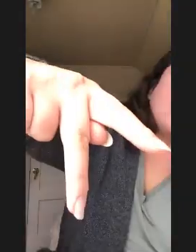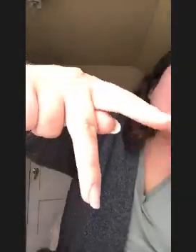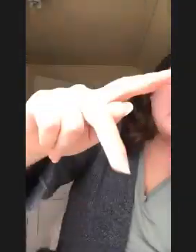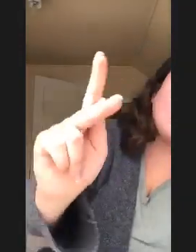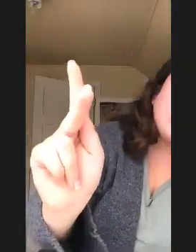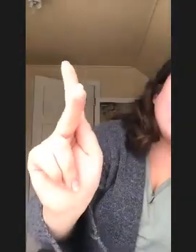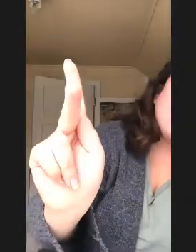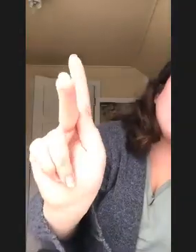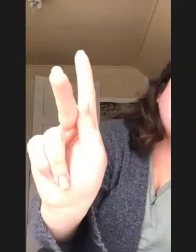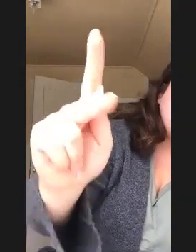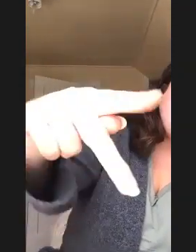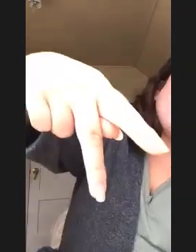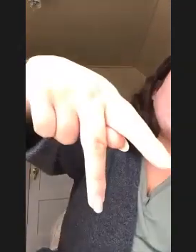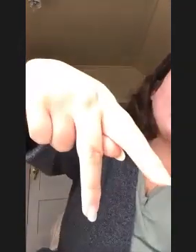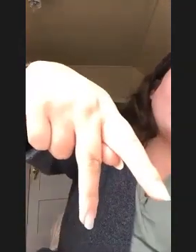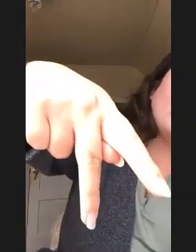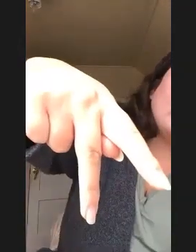Kind of like K, but upside down.